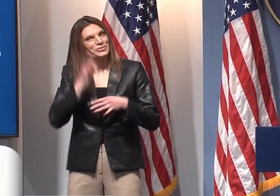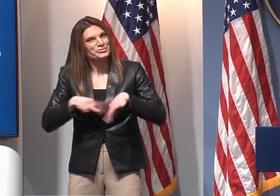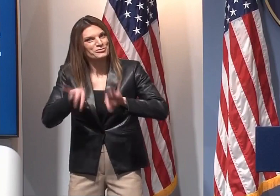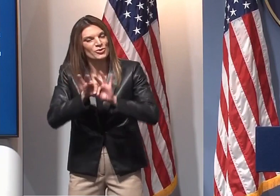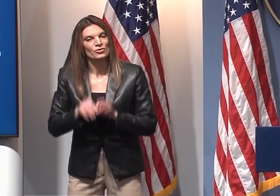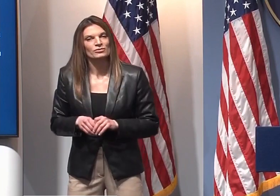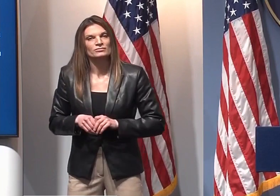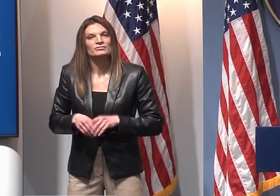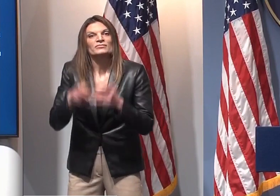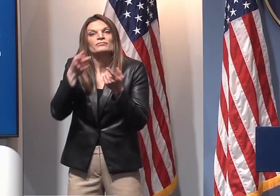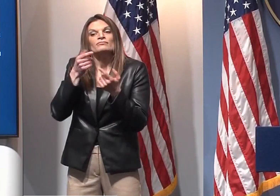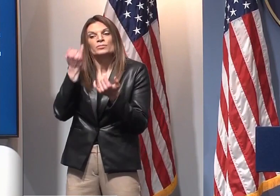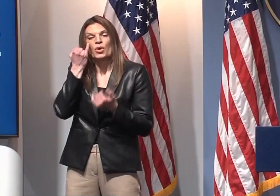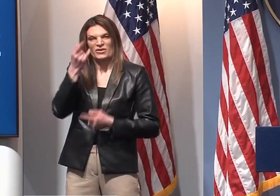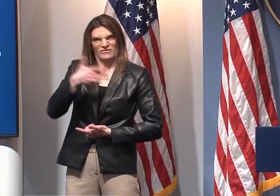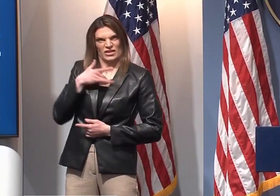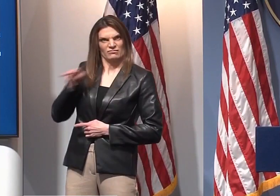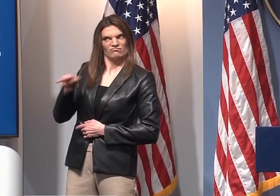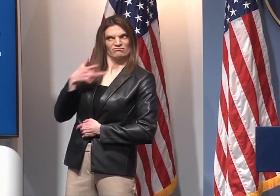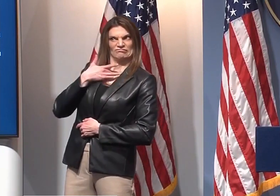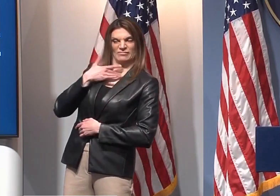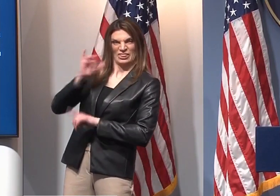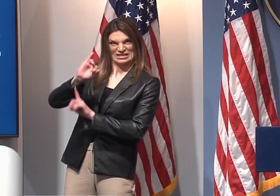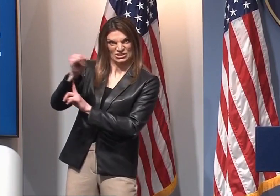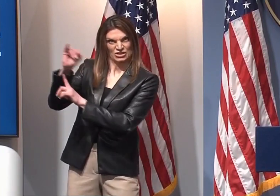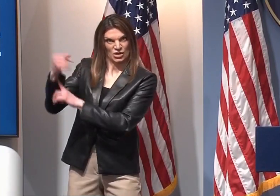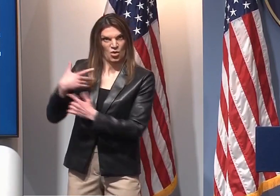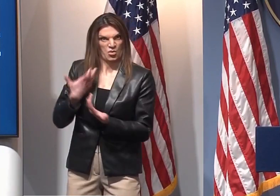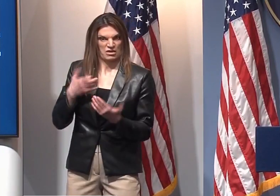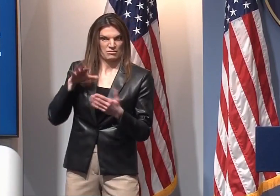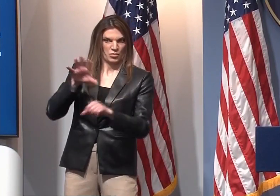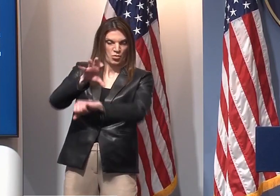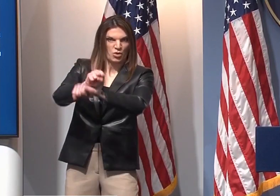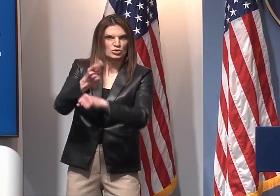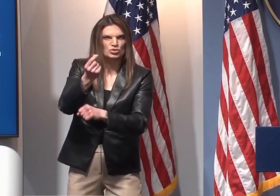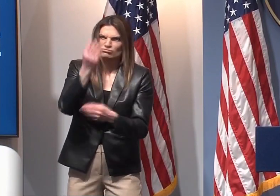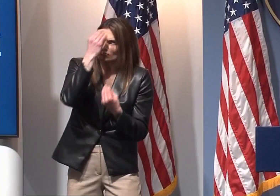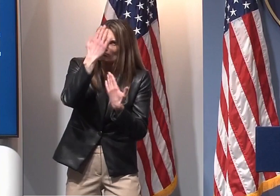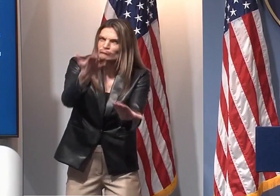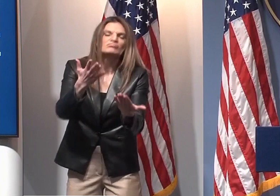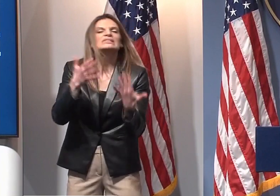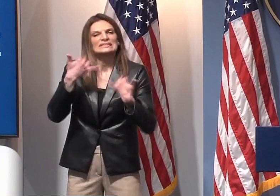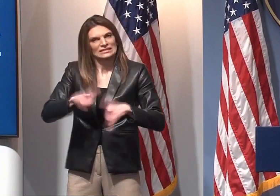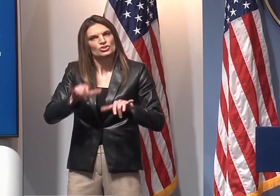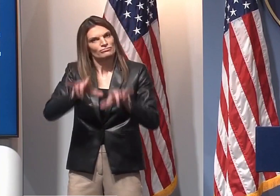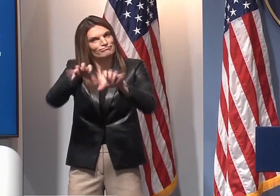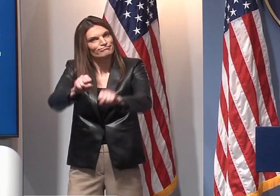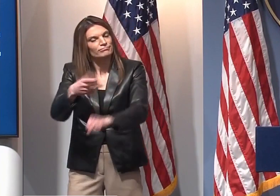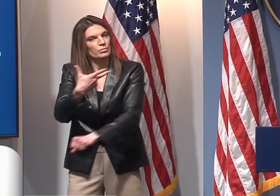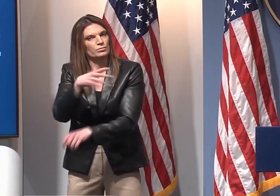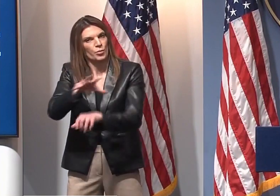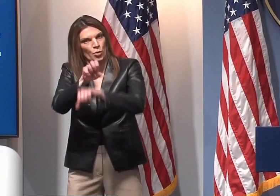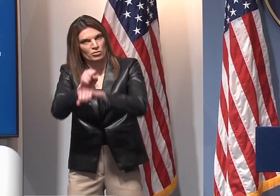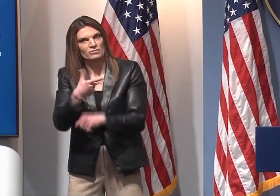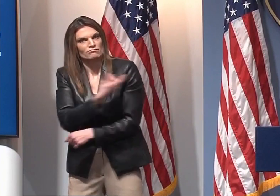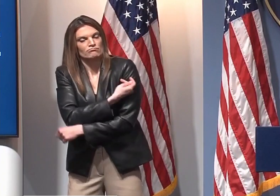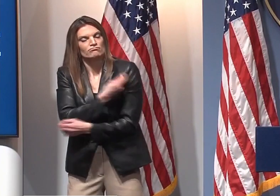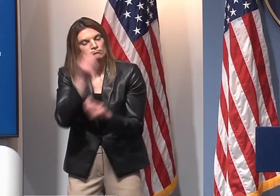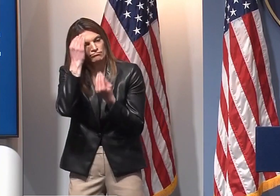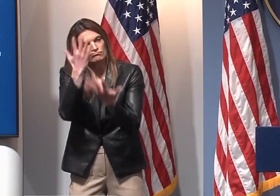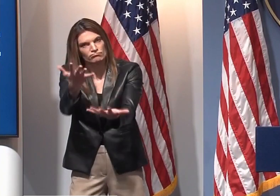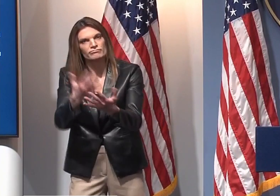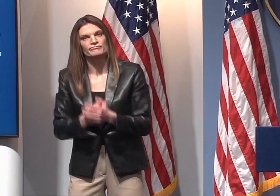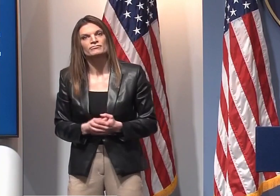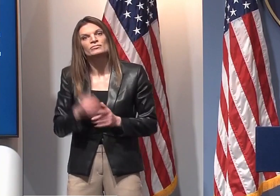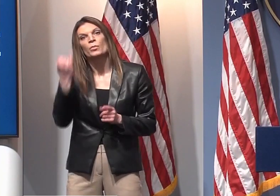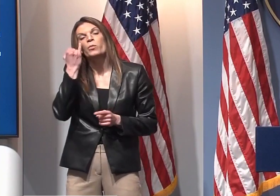schedule their appointments for the safe and effective Pfizer and Moderna vaccines. And if you have received the Johnson & Johnson vaccine in the past